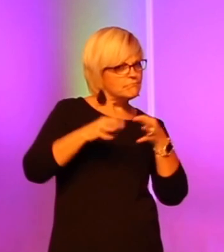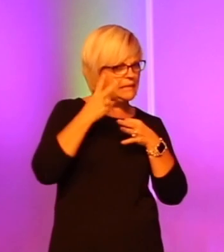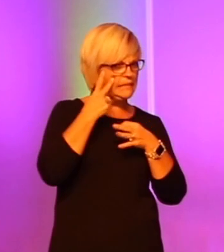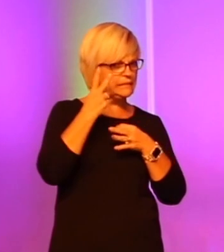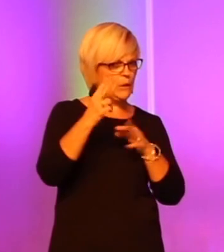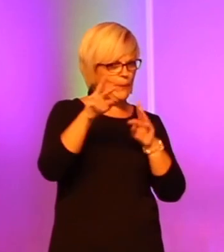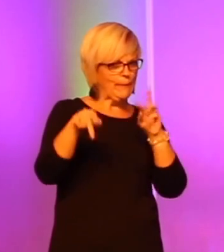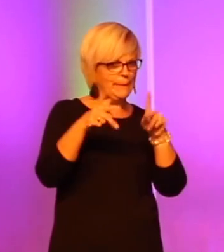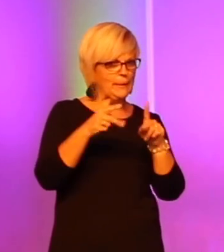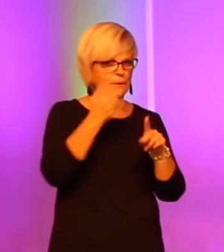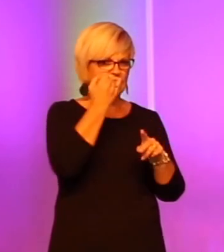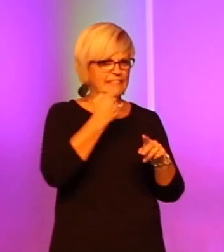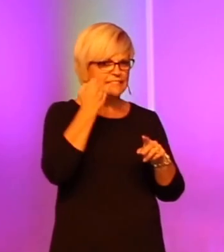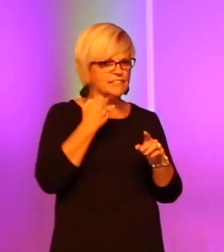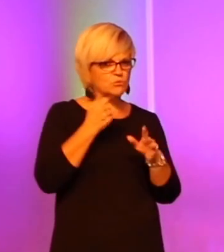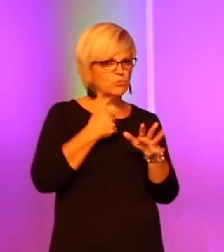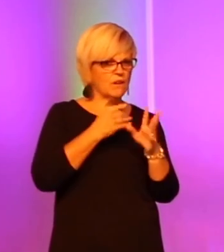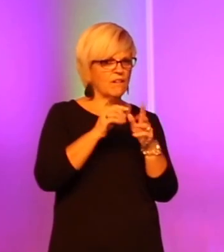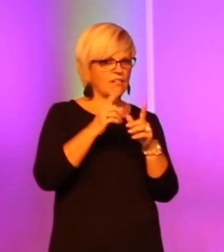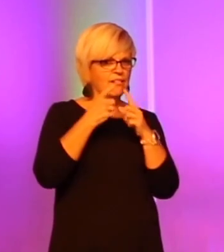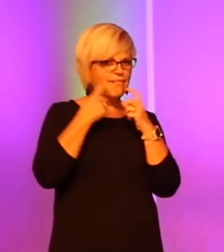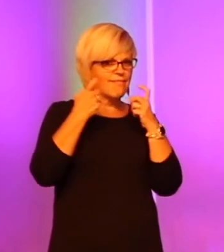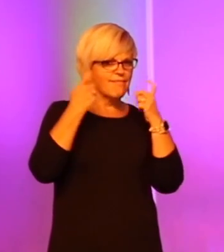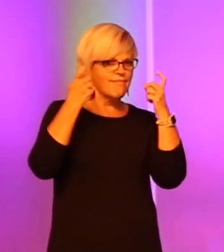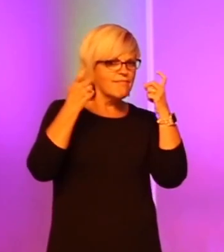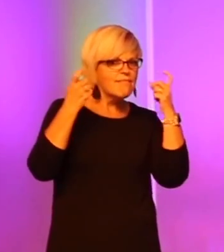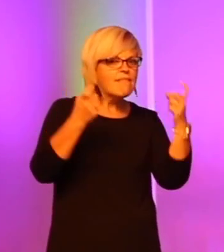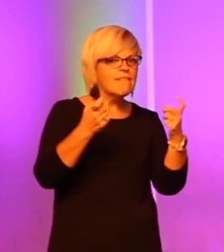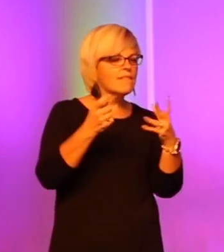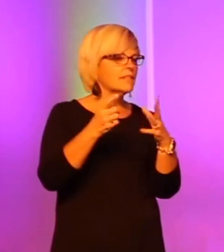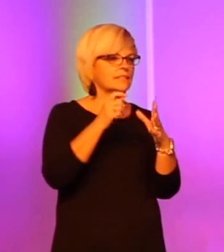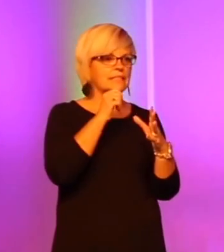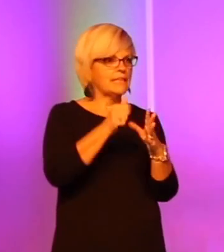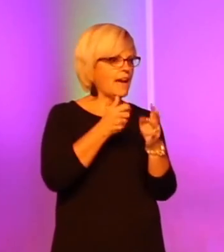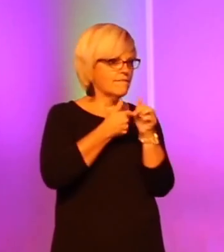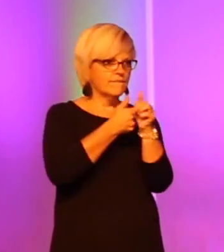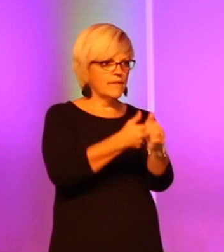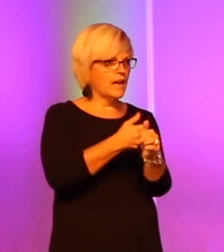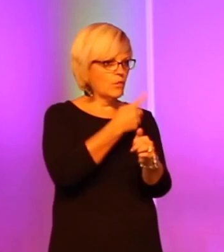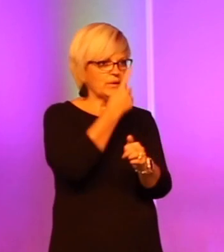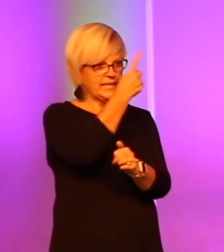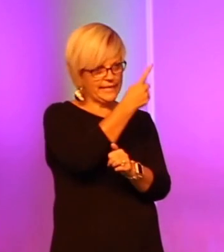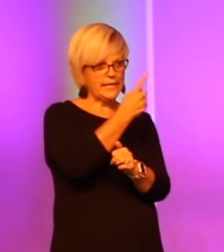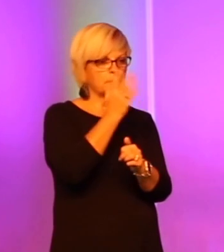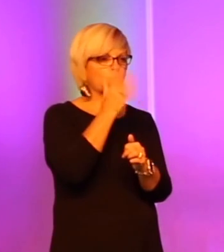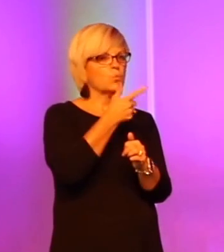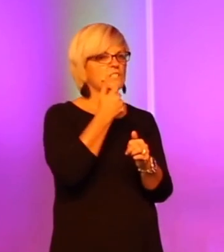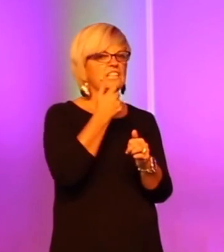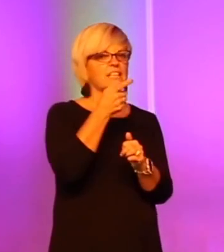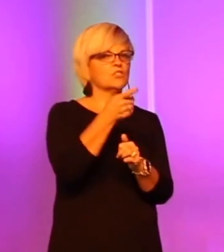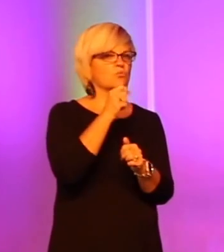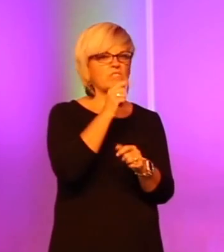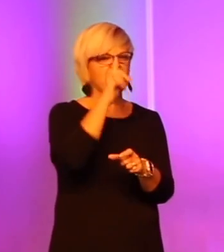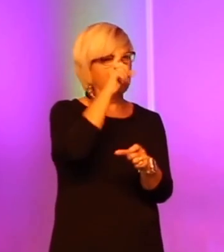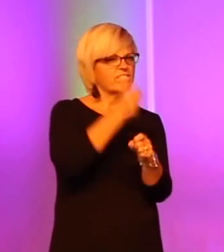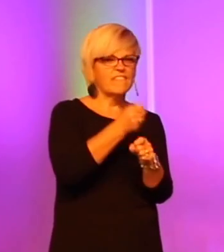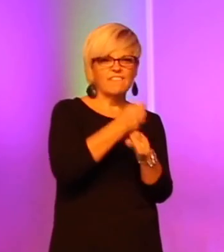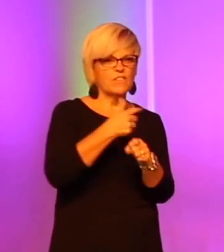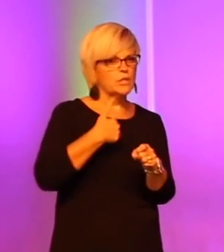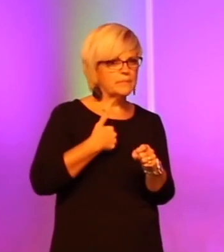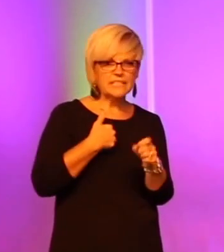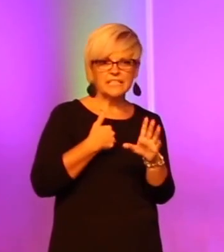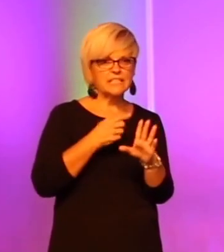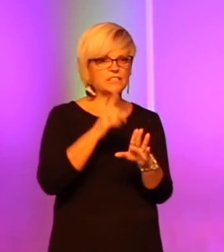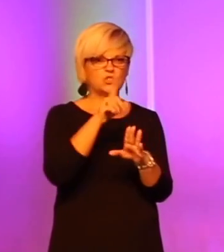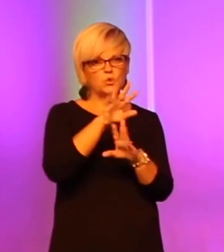were falling away from serving him and him only, he used the language in that way. He would say that you've been unfaithful to me, or you've